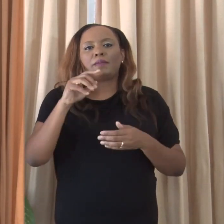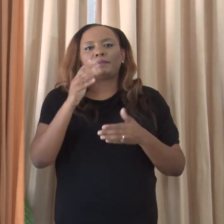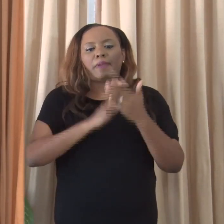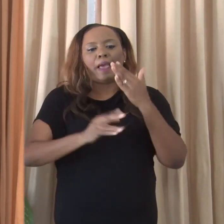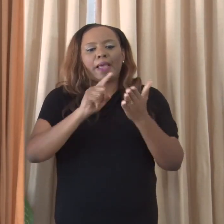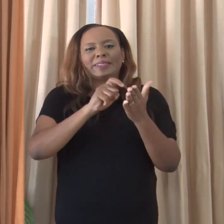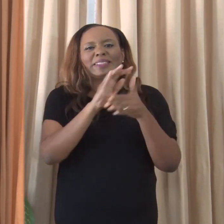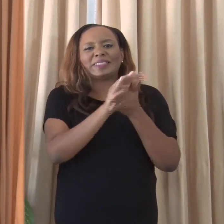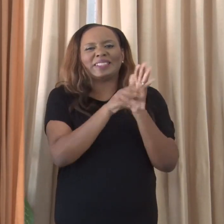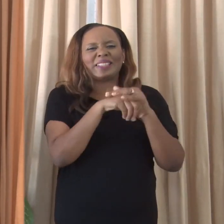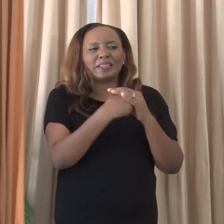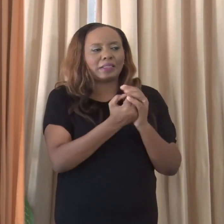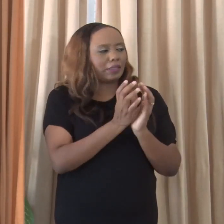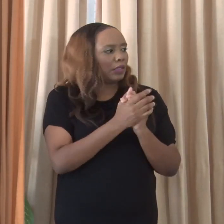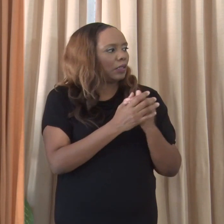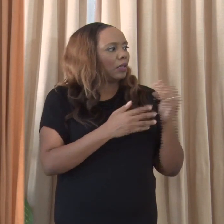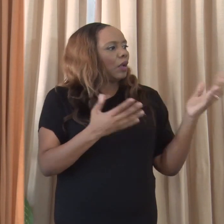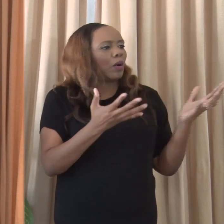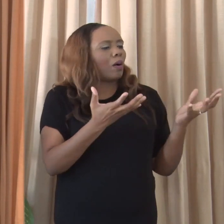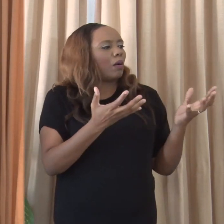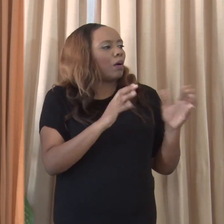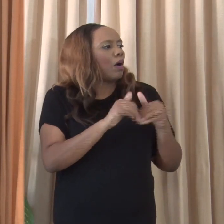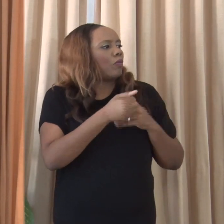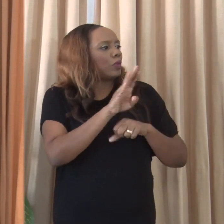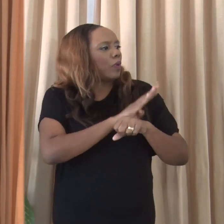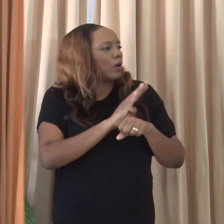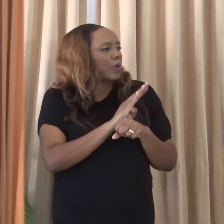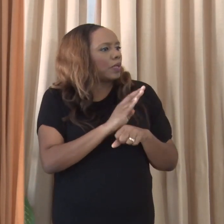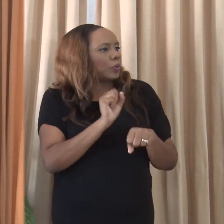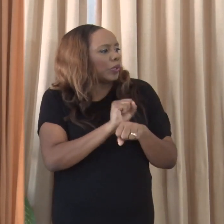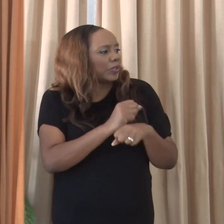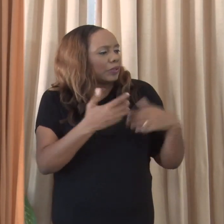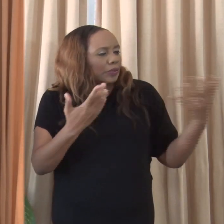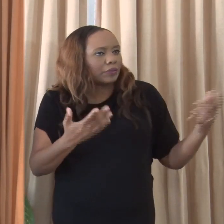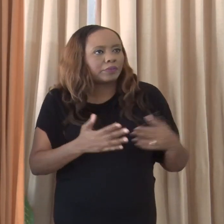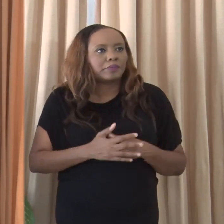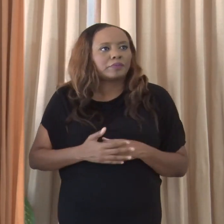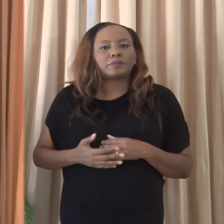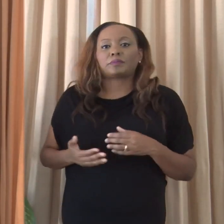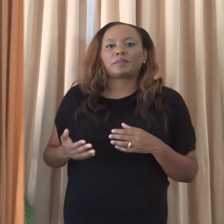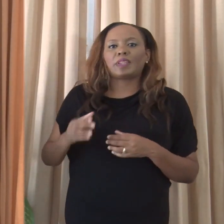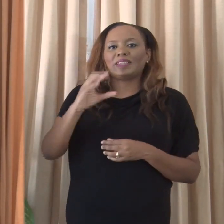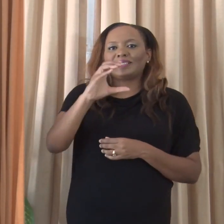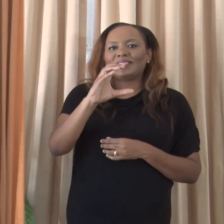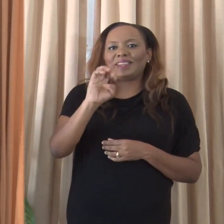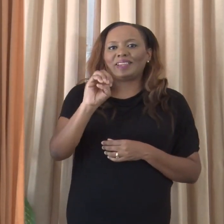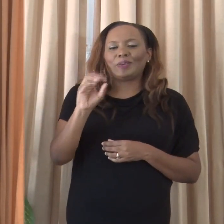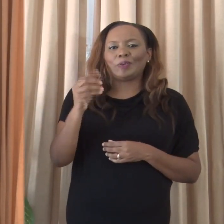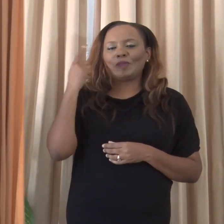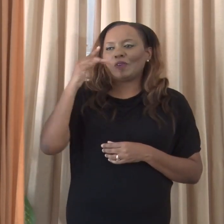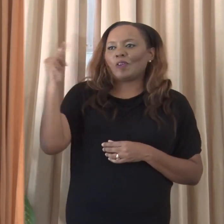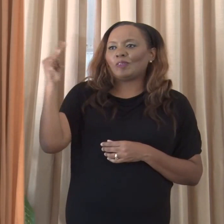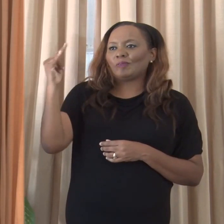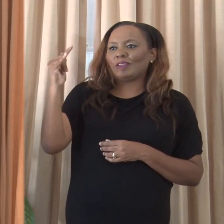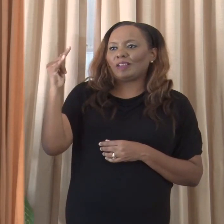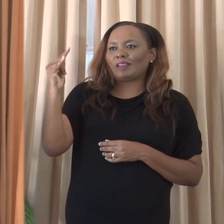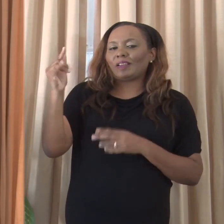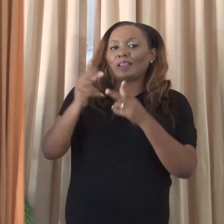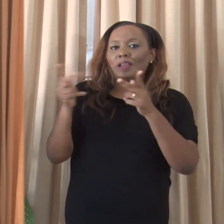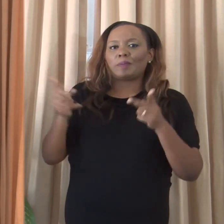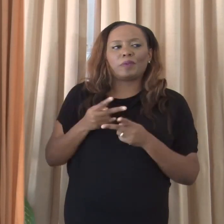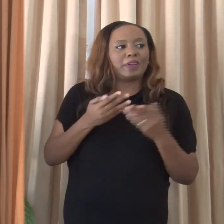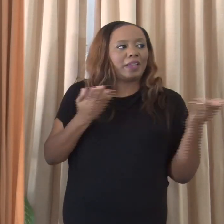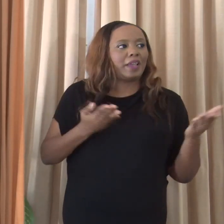Port Incorporated? With regard to hand sanitizer? Yes, please. I have with me the CEO of Grantley Adams International Airport, Mr. Terry Lane, and I'm going to ask